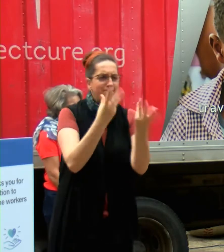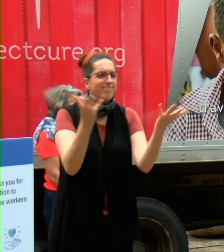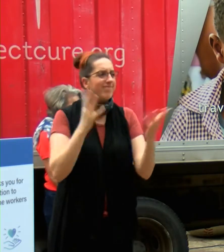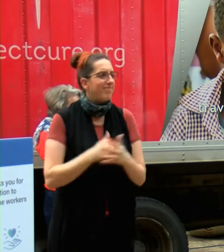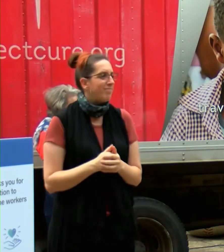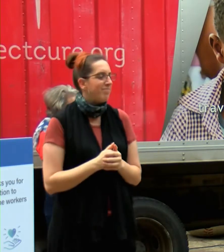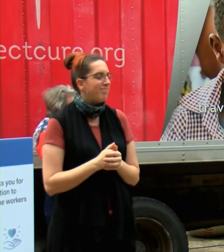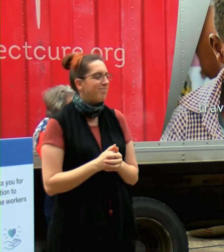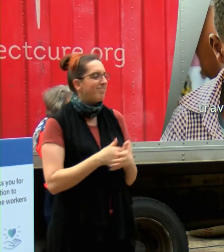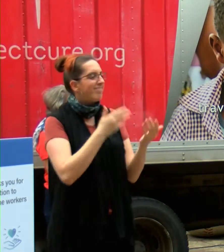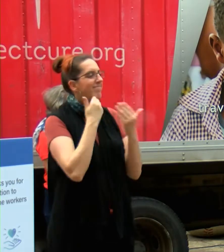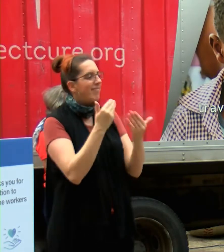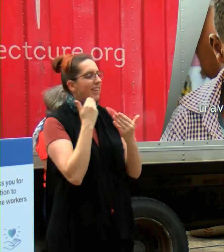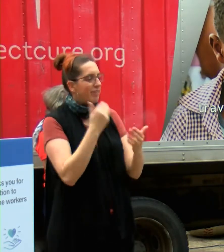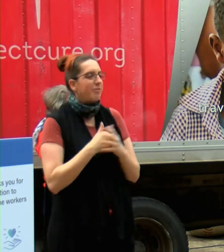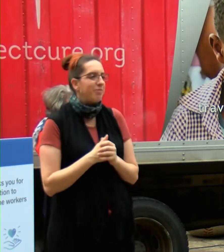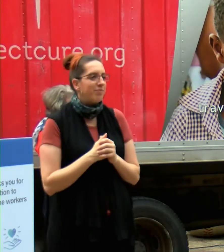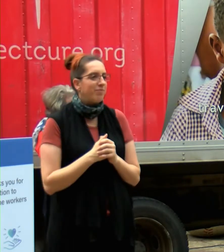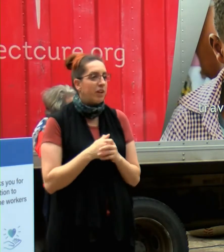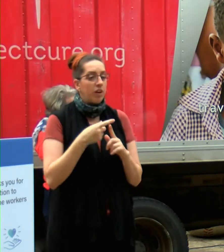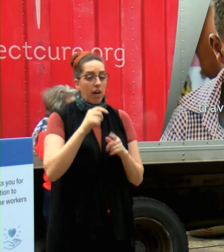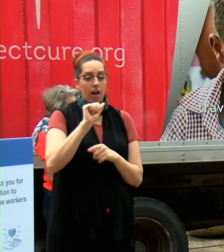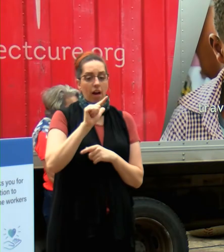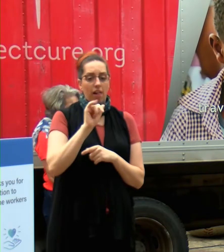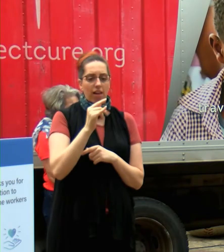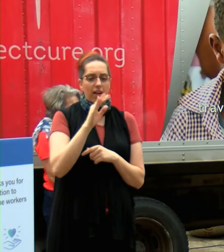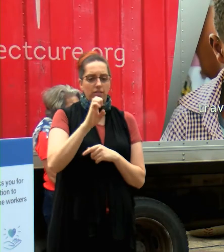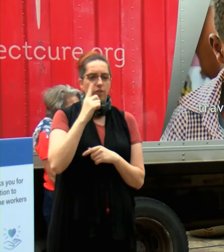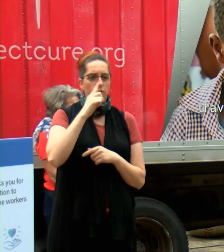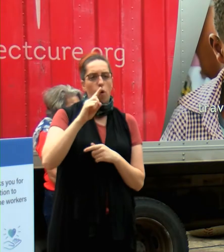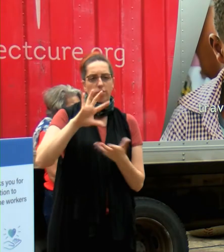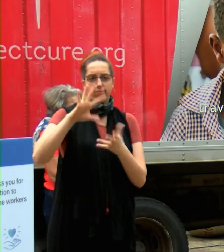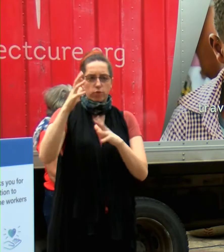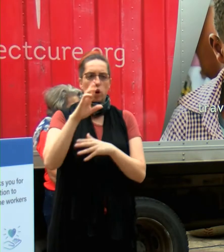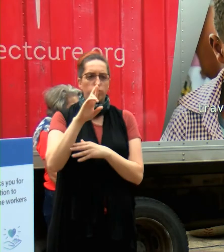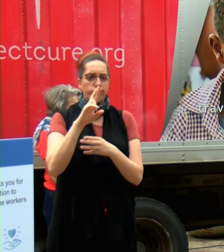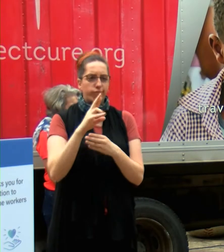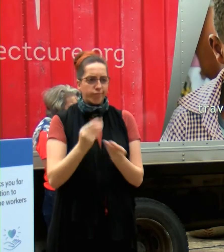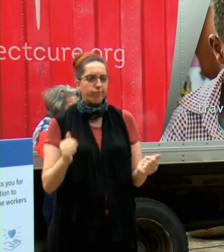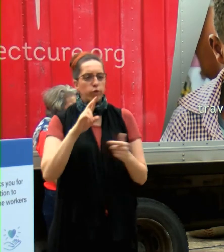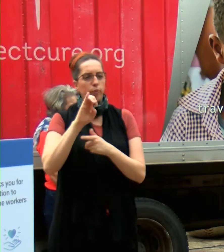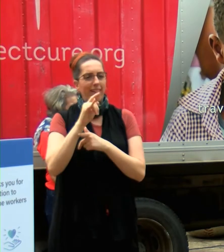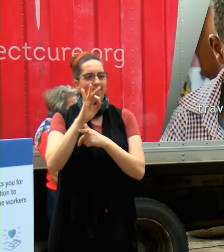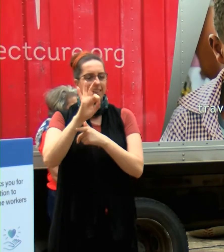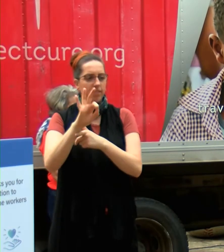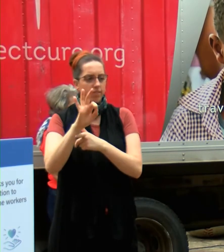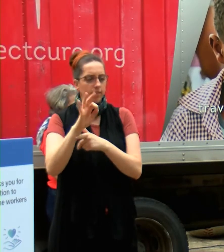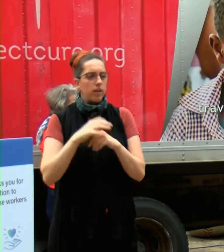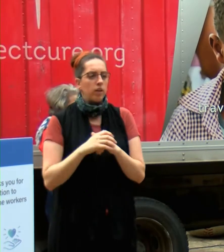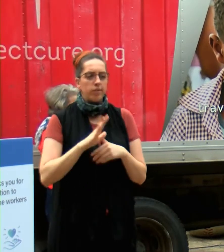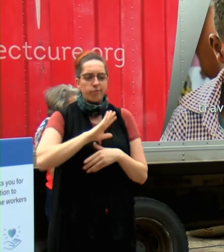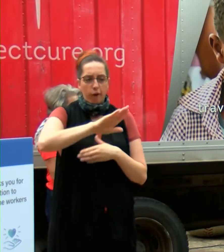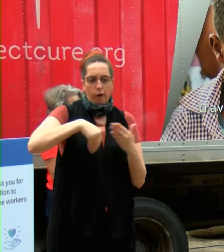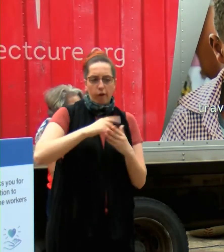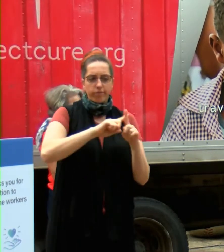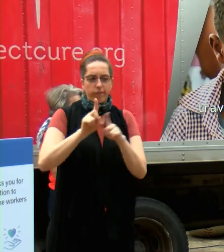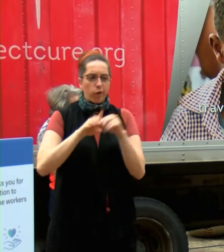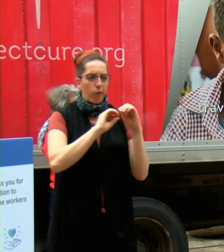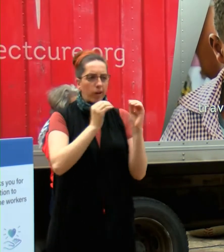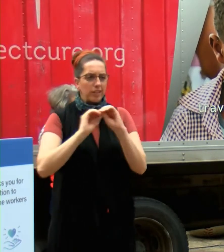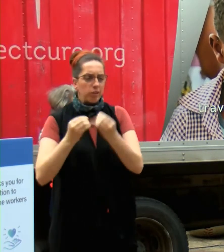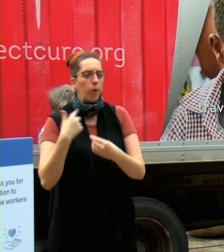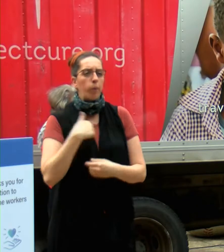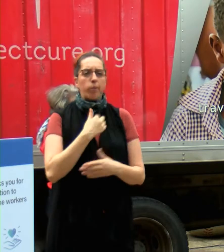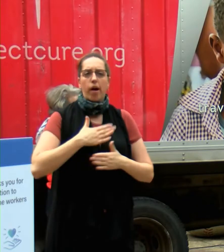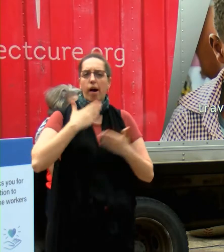Thank you, Mayor. On behalf of the Alliance for Disaster Relief, Pakistani Association in Houston, Karachi, Sister City, and all other organizations, we are grateful